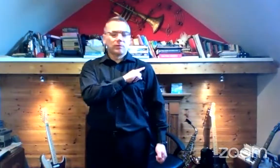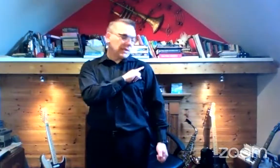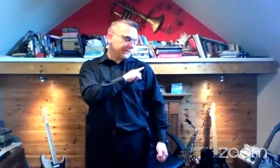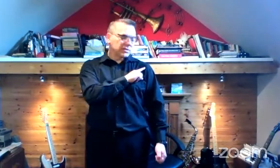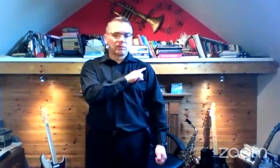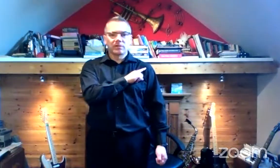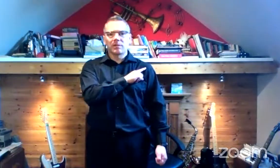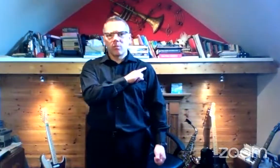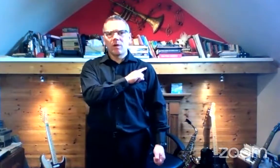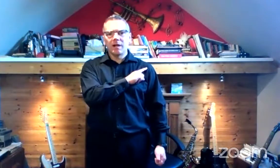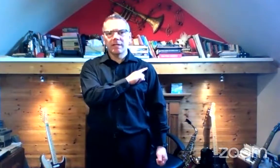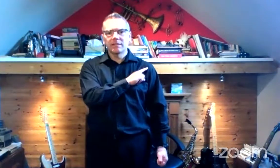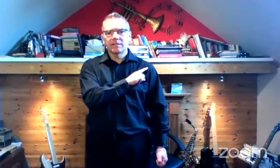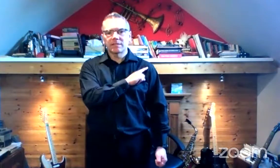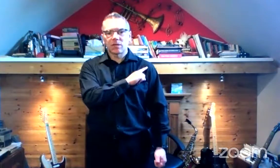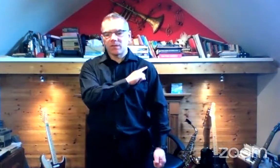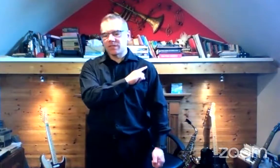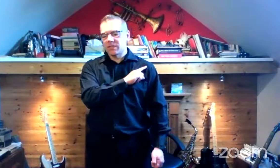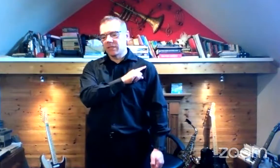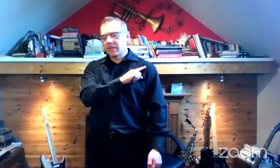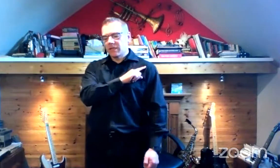your left shoulder. Why? It's a question.